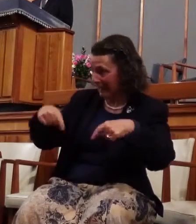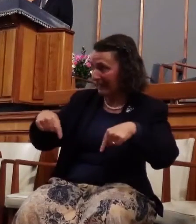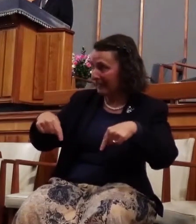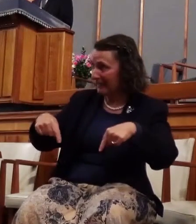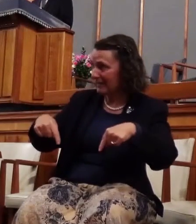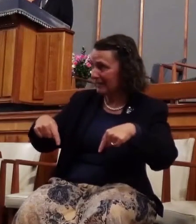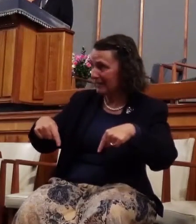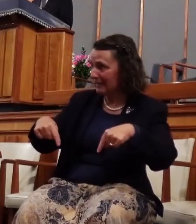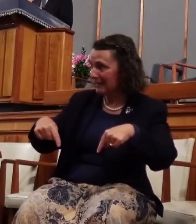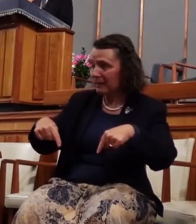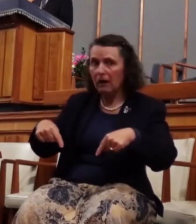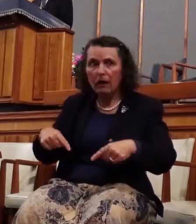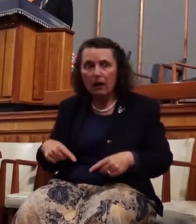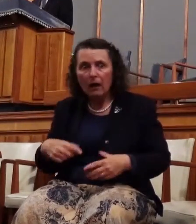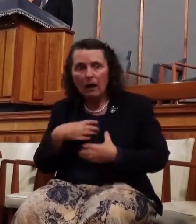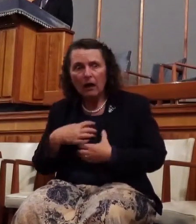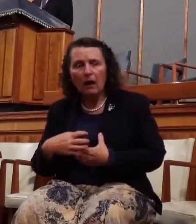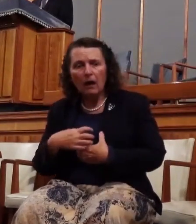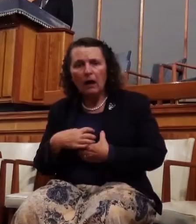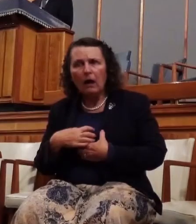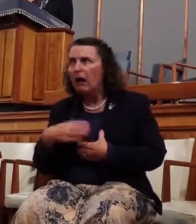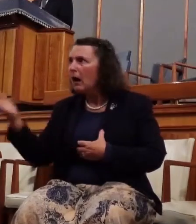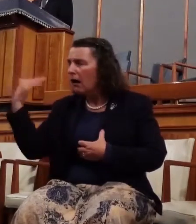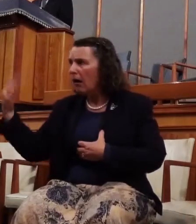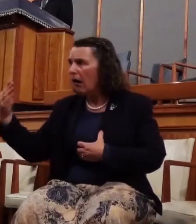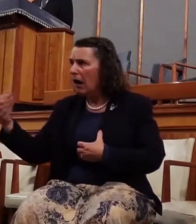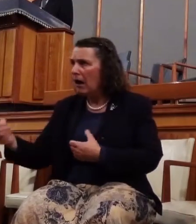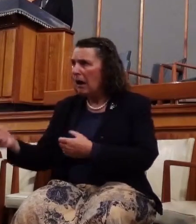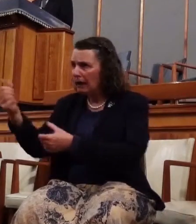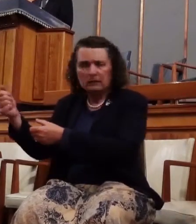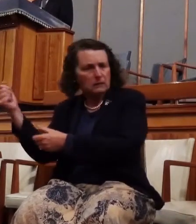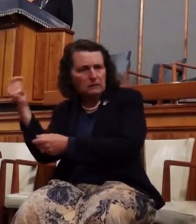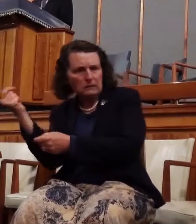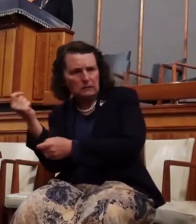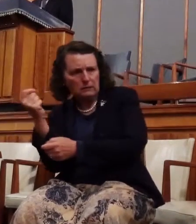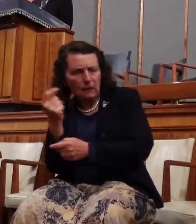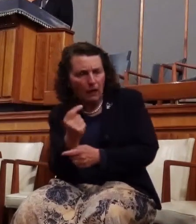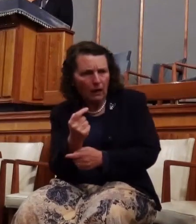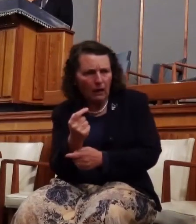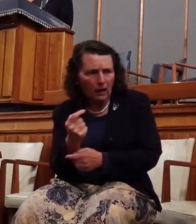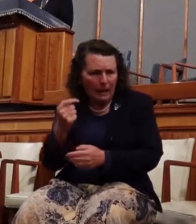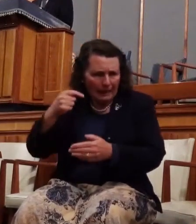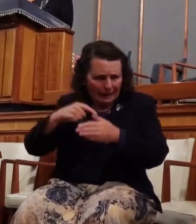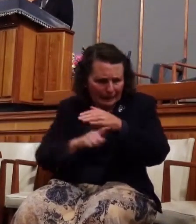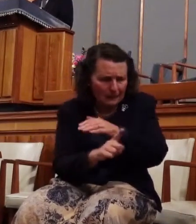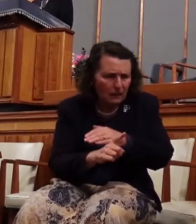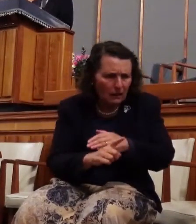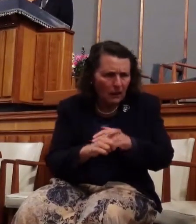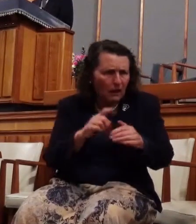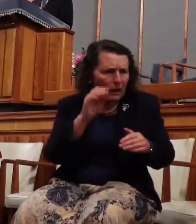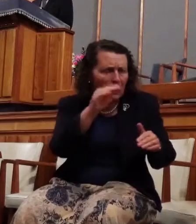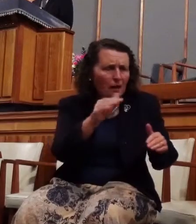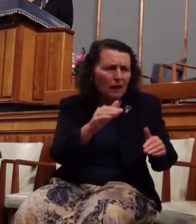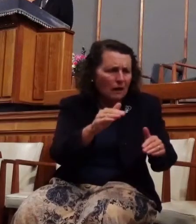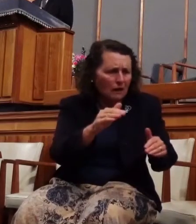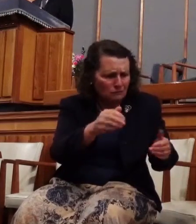Then he called for a light and sprung in, and came trembling and fell down before Paul and Silas, and brought them out and